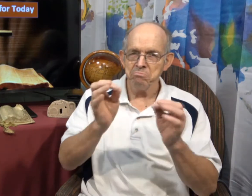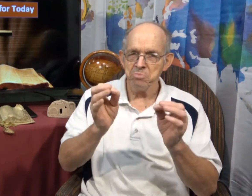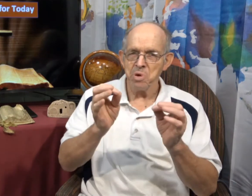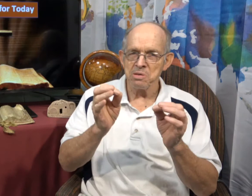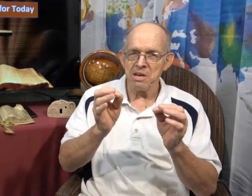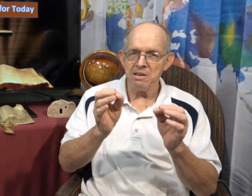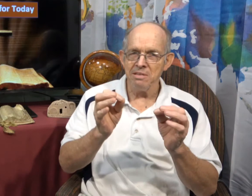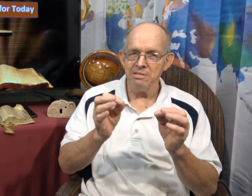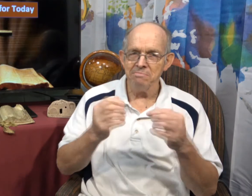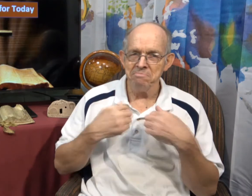You okay?